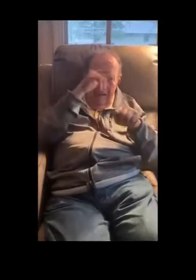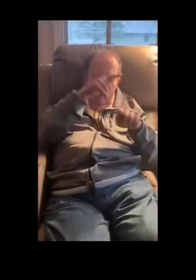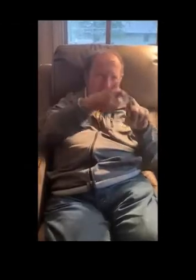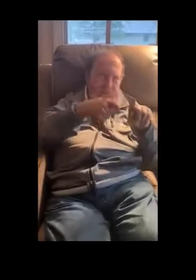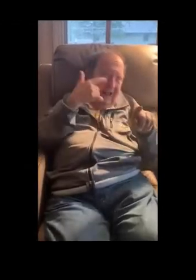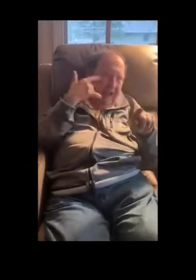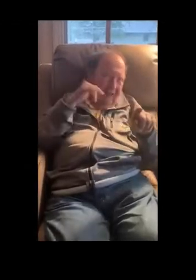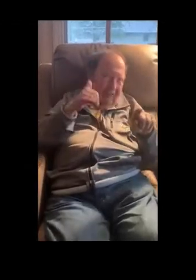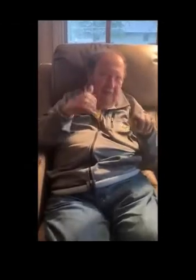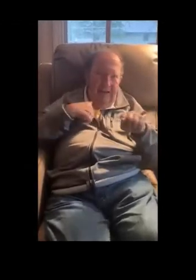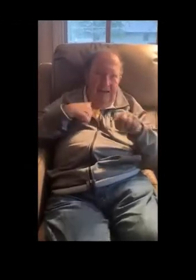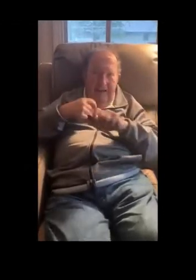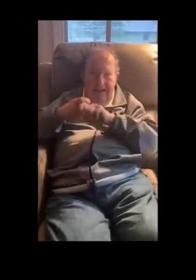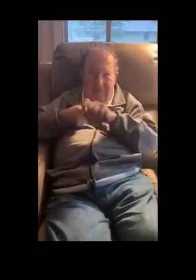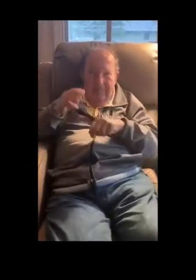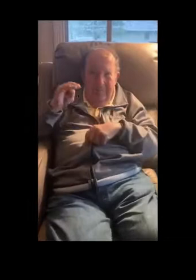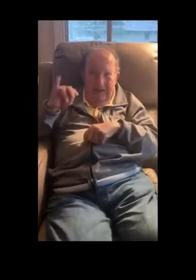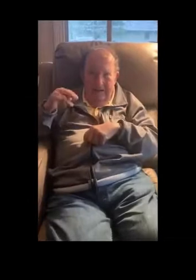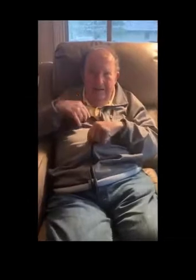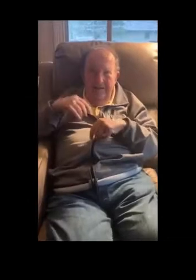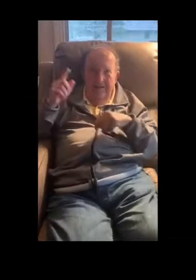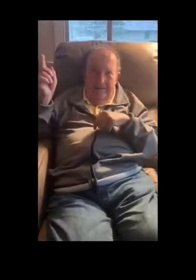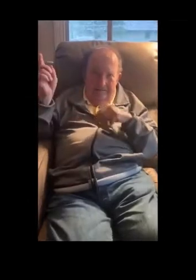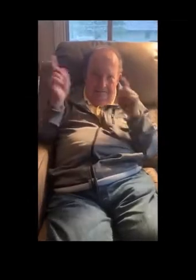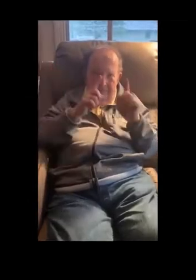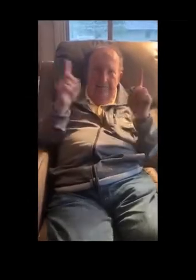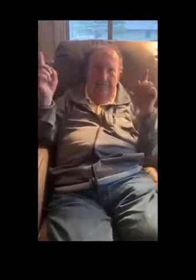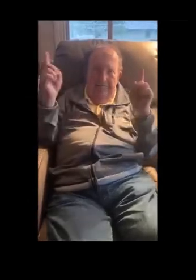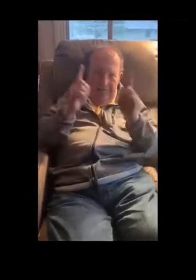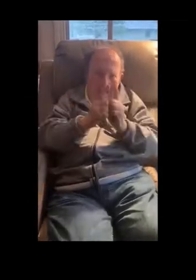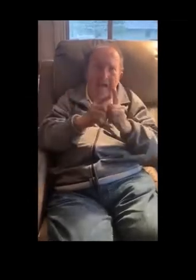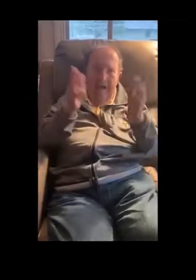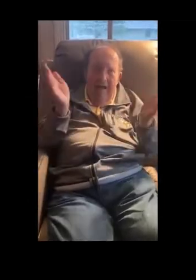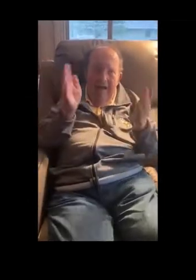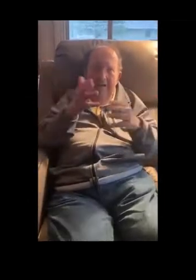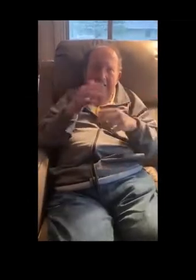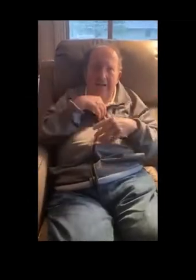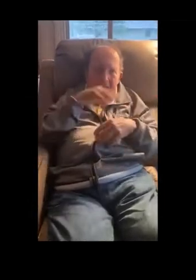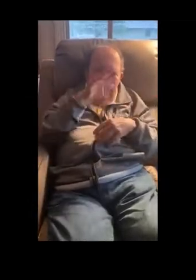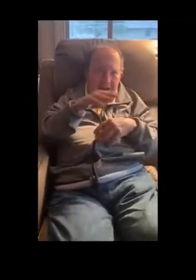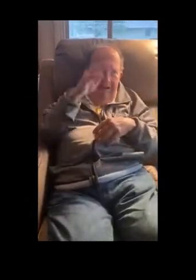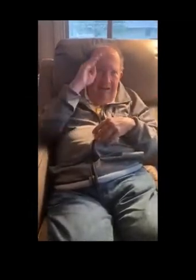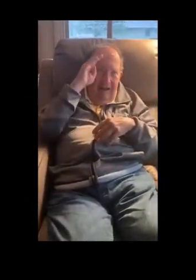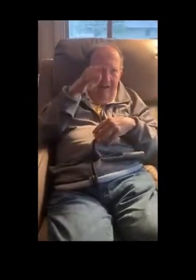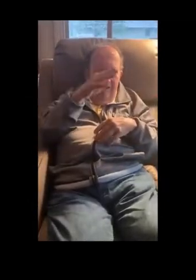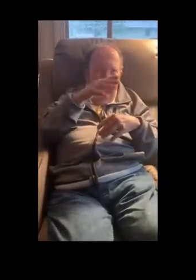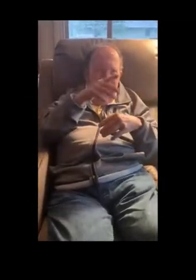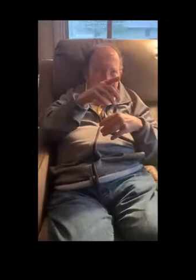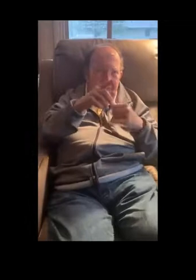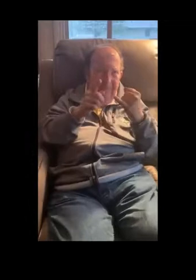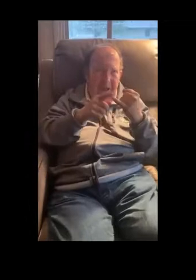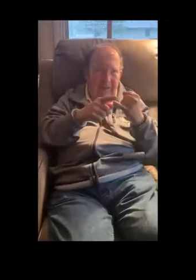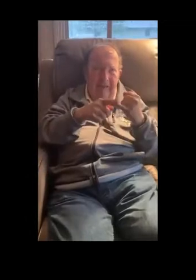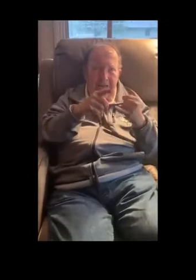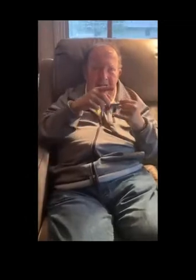Chicago on a train, because he was from California and I was from Minnesota, and we met there and we were talking, and I